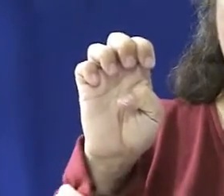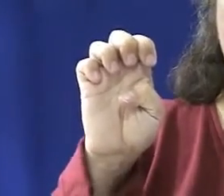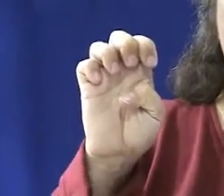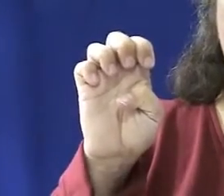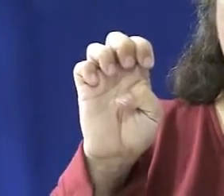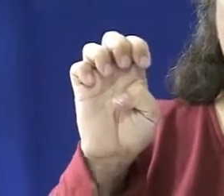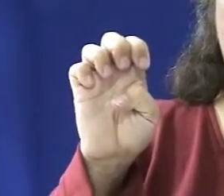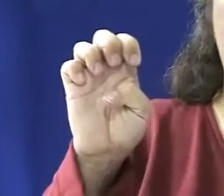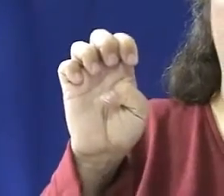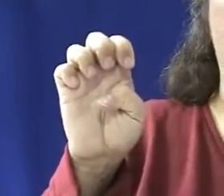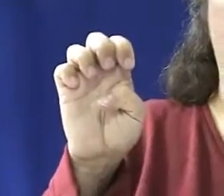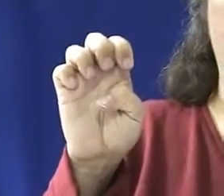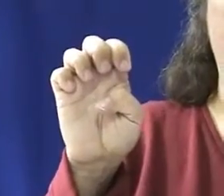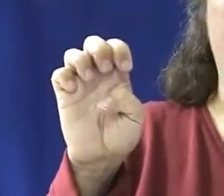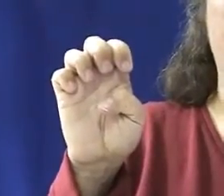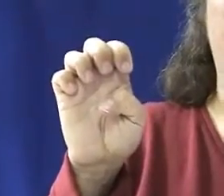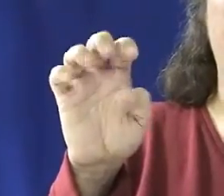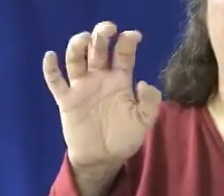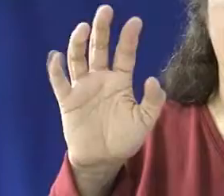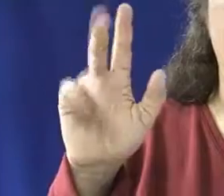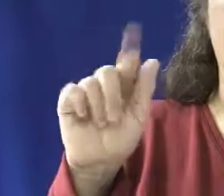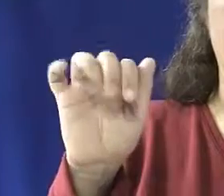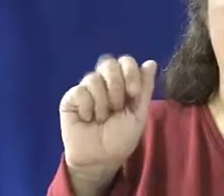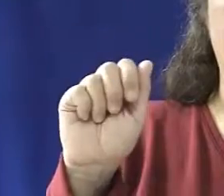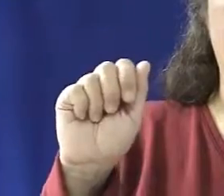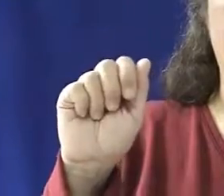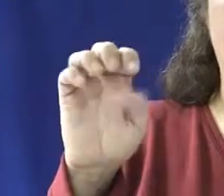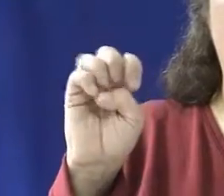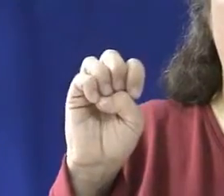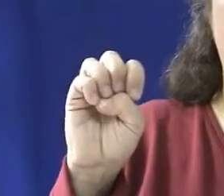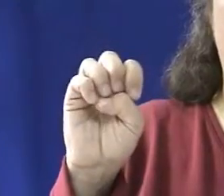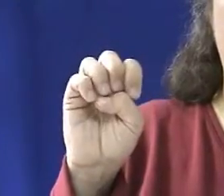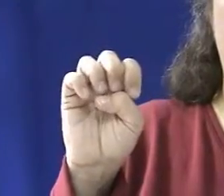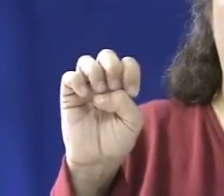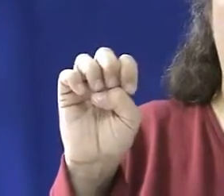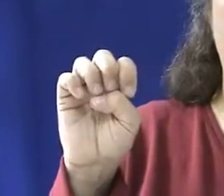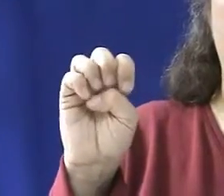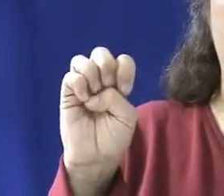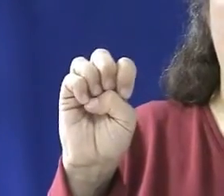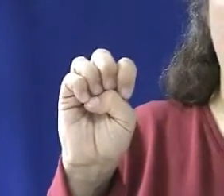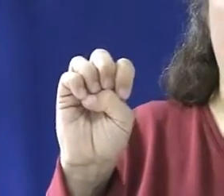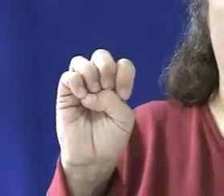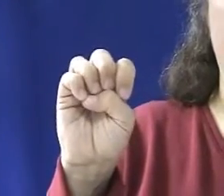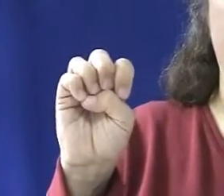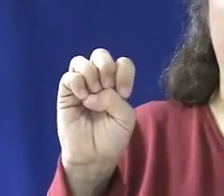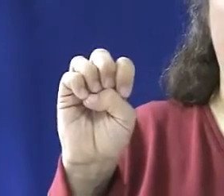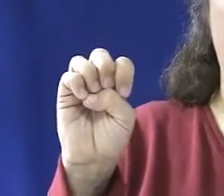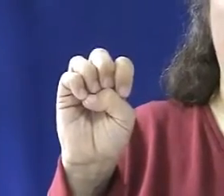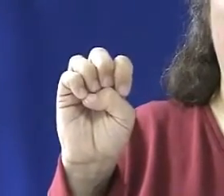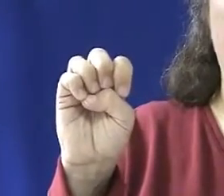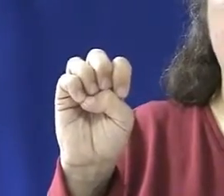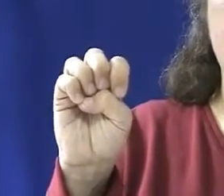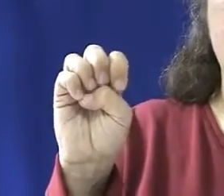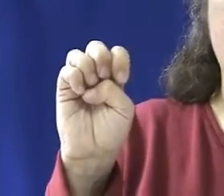some muscles in the forearm are very tight. You do your E that way, and you are going to get carpal tunnel very shortly.